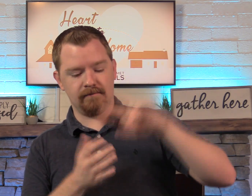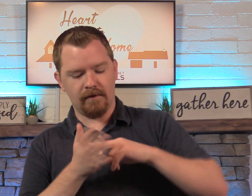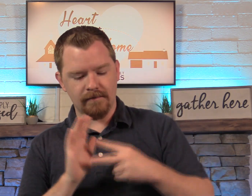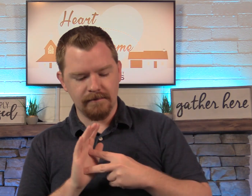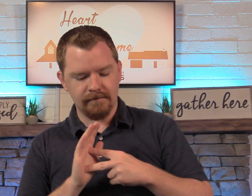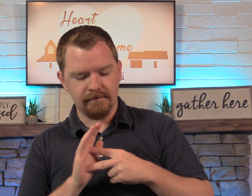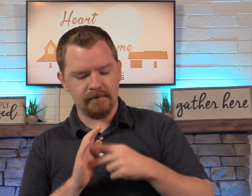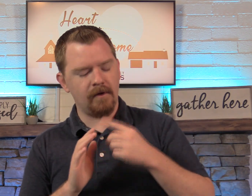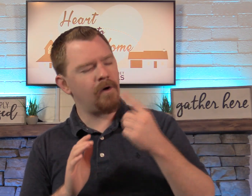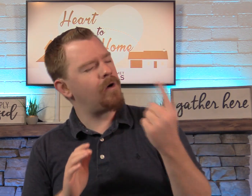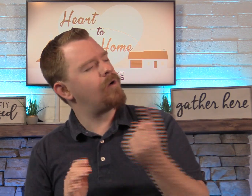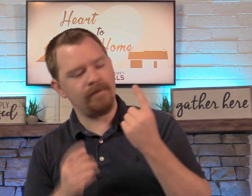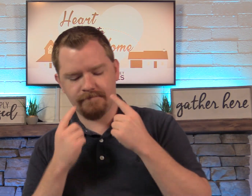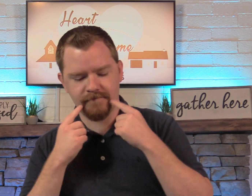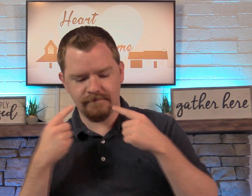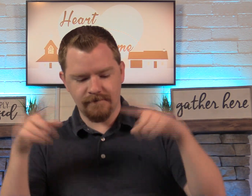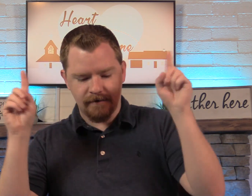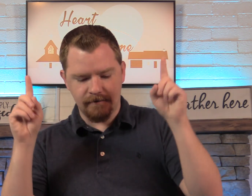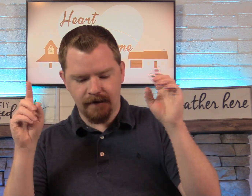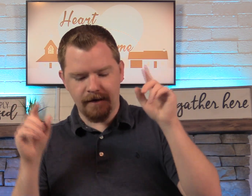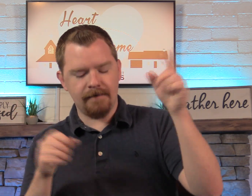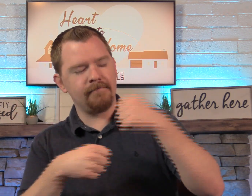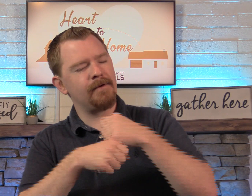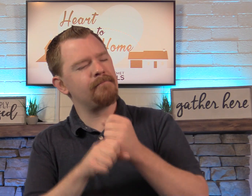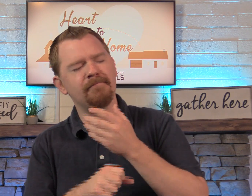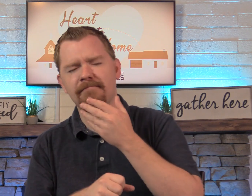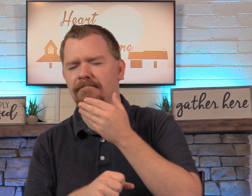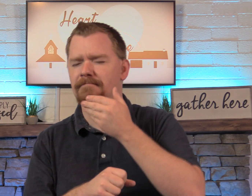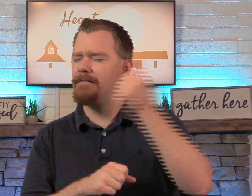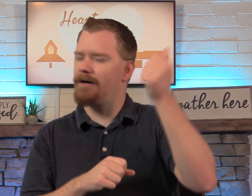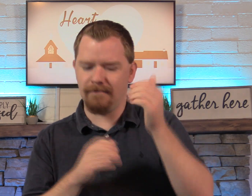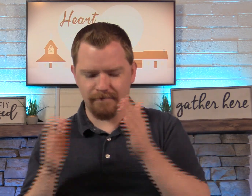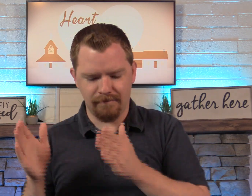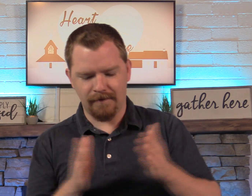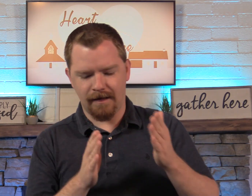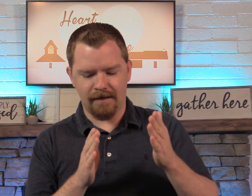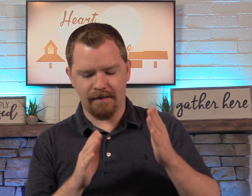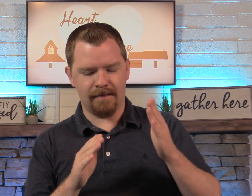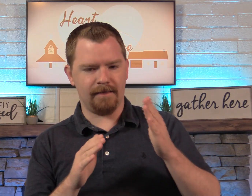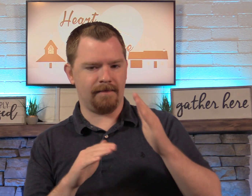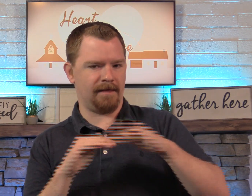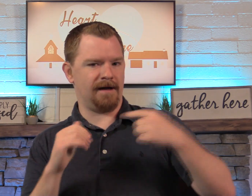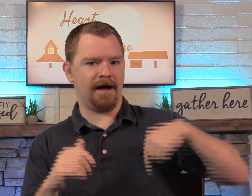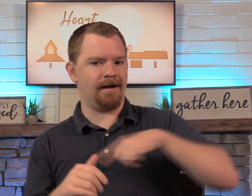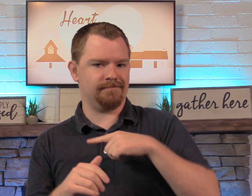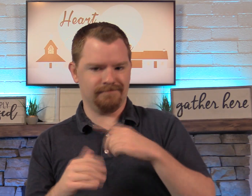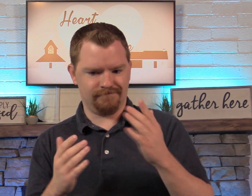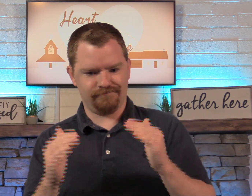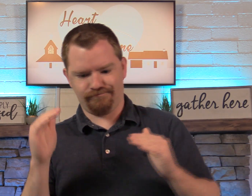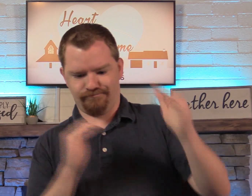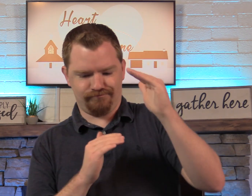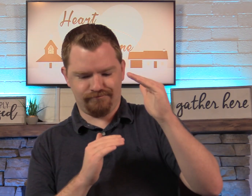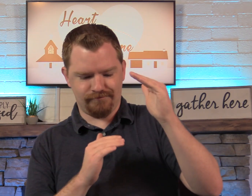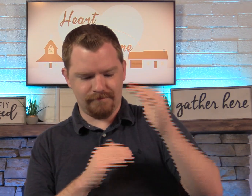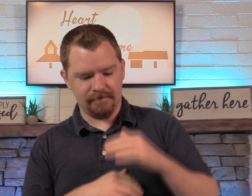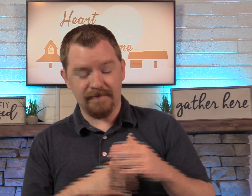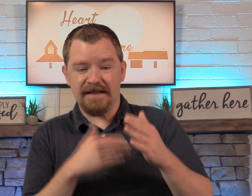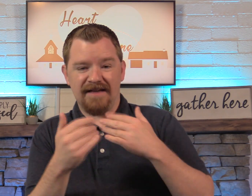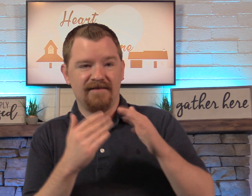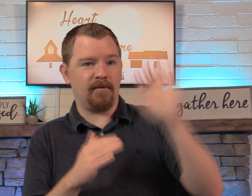So God's purpose always is successful. He makes better plans for us than